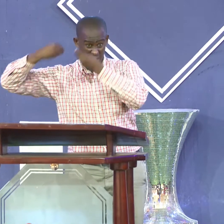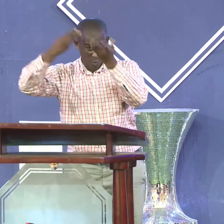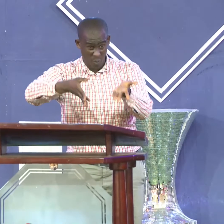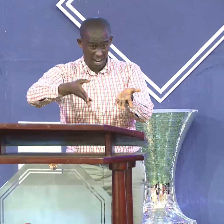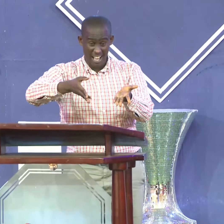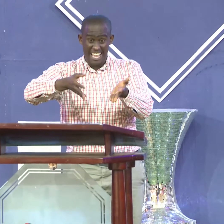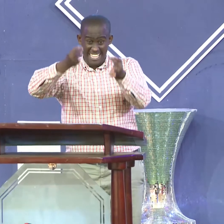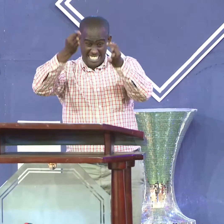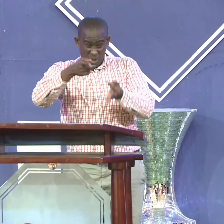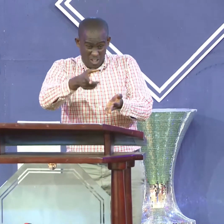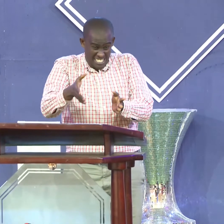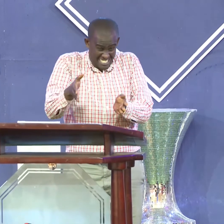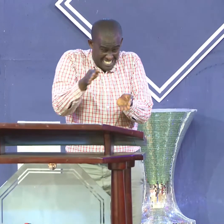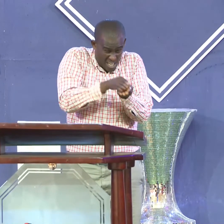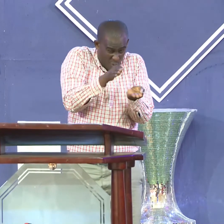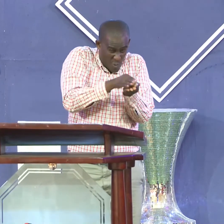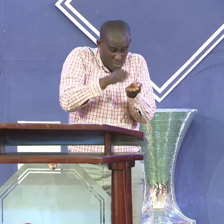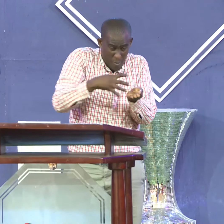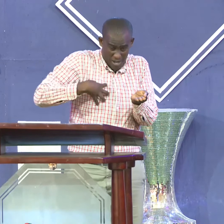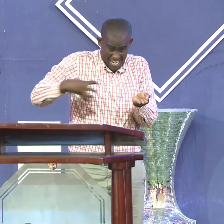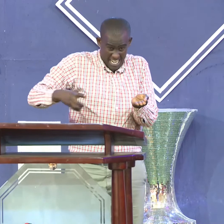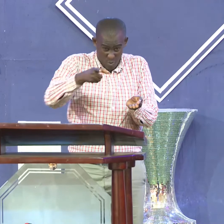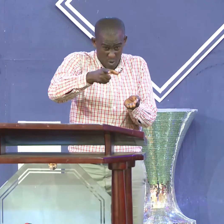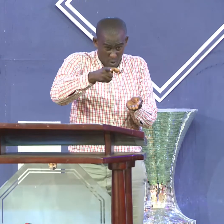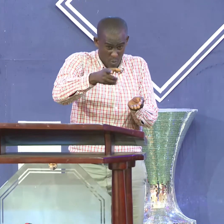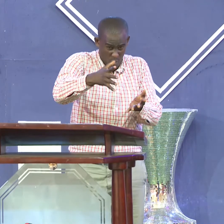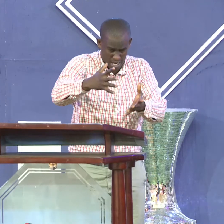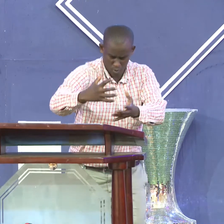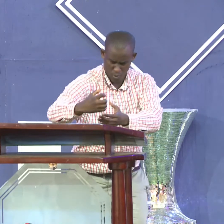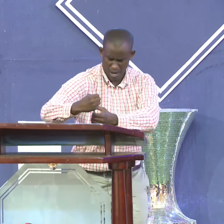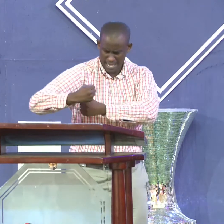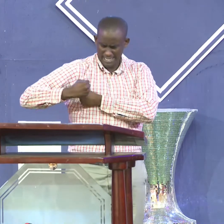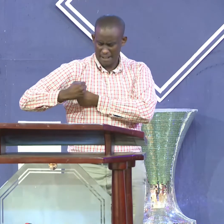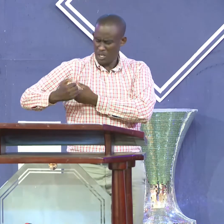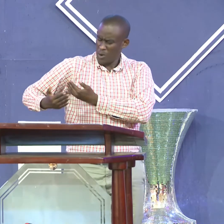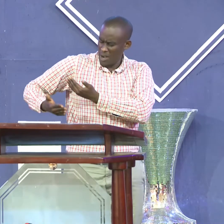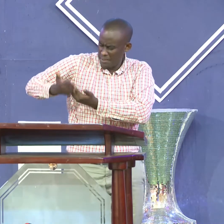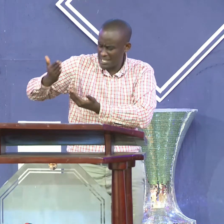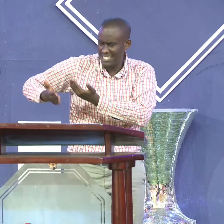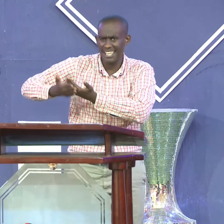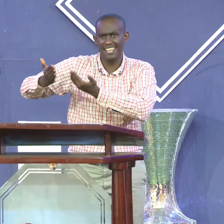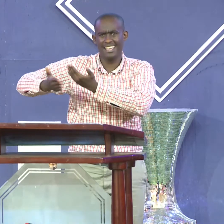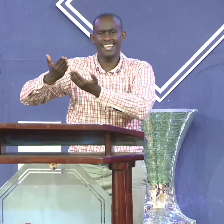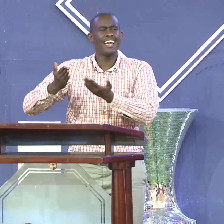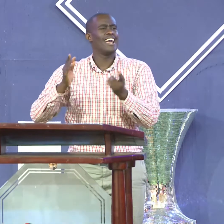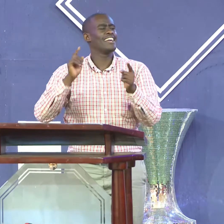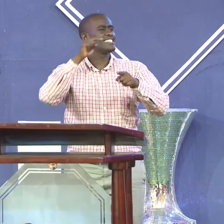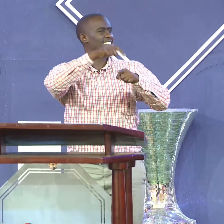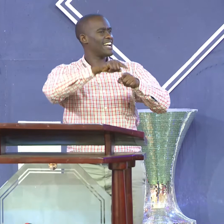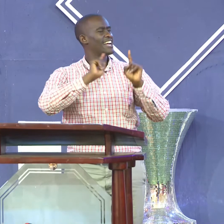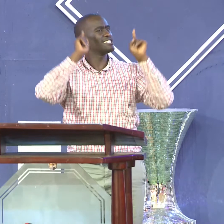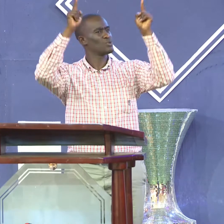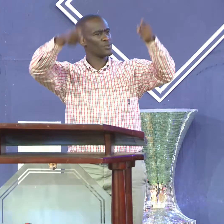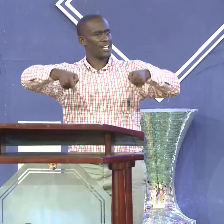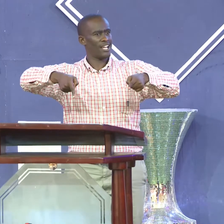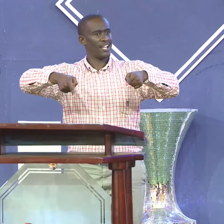carrying it. That is what you need to hold. And you embrace. And you take care. And the